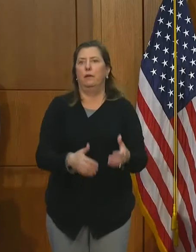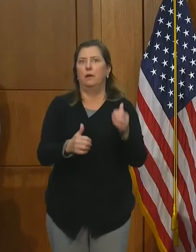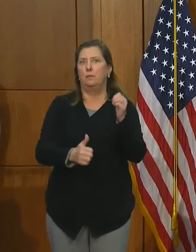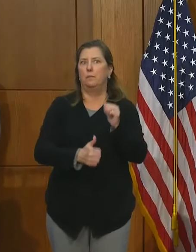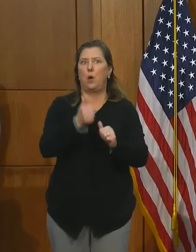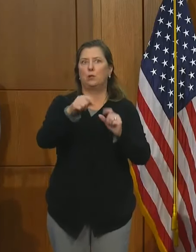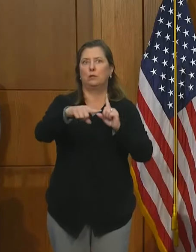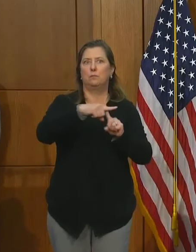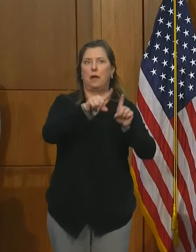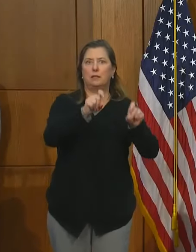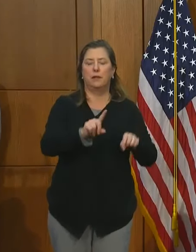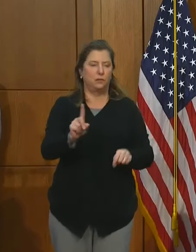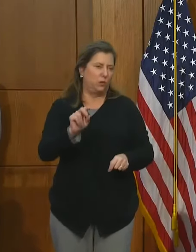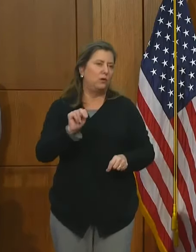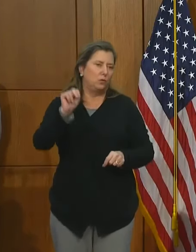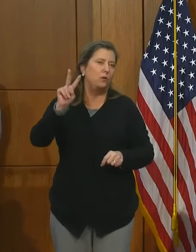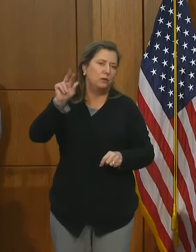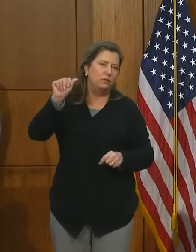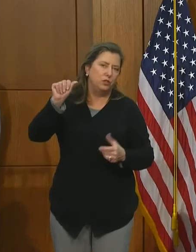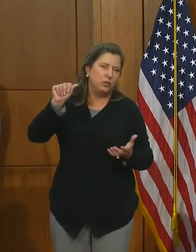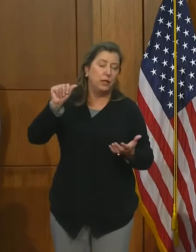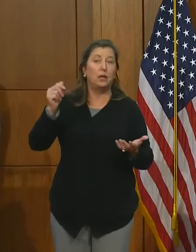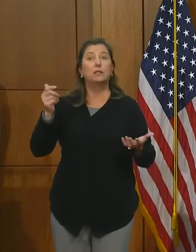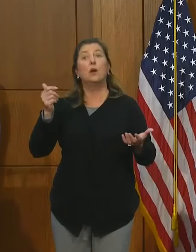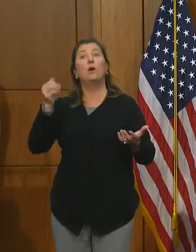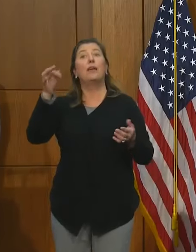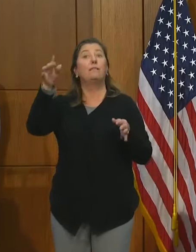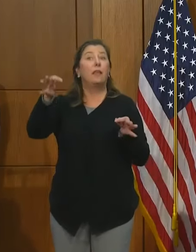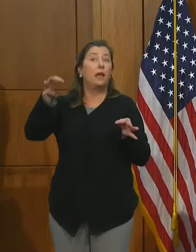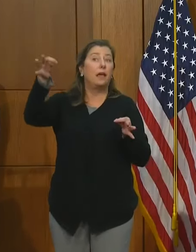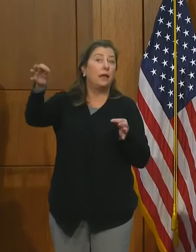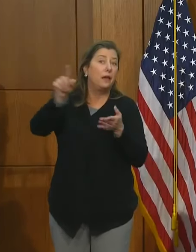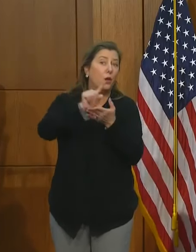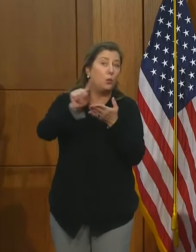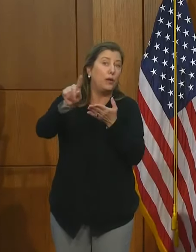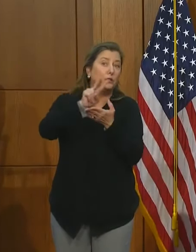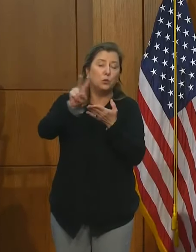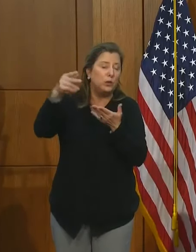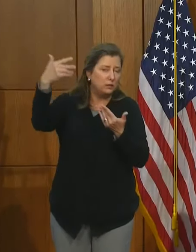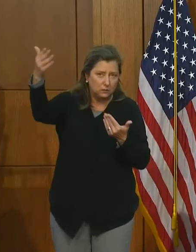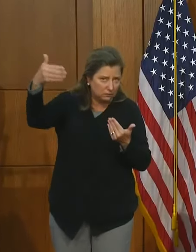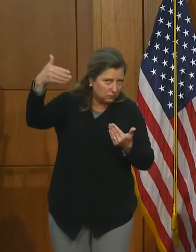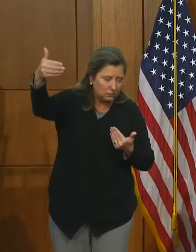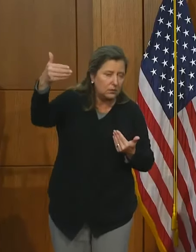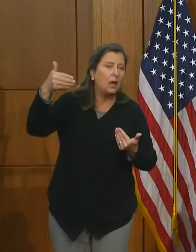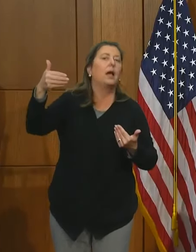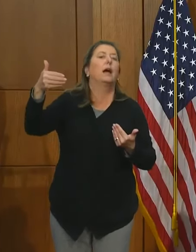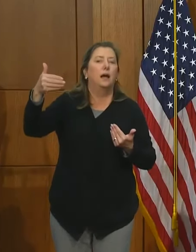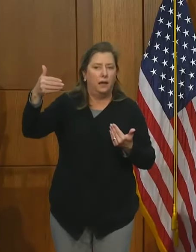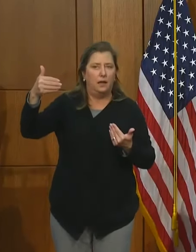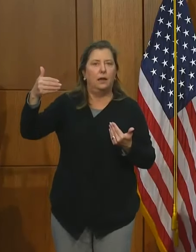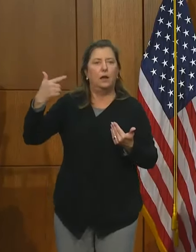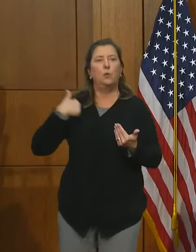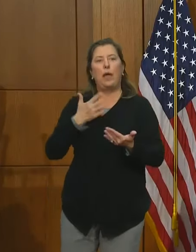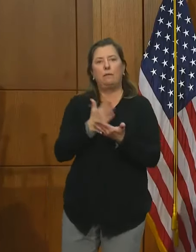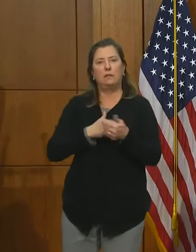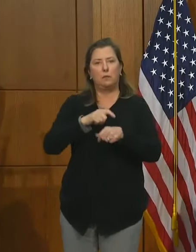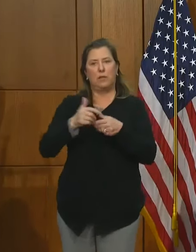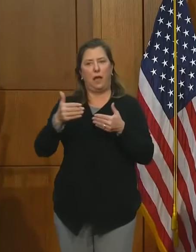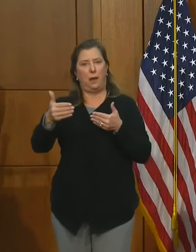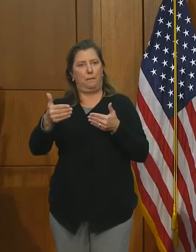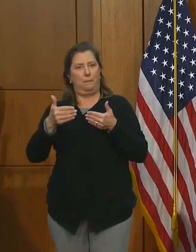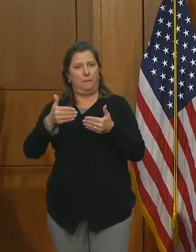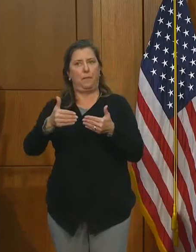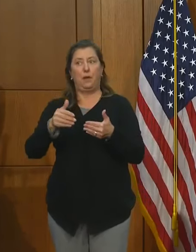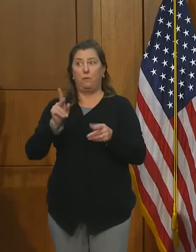in Northern Virginia. So it stands to reason that if they are delayed by a week or 2 weeks or several weeks, then we do have a bit of a cushion to get the